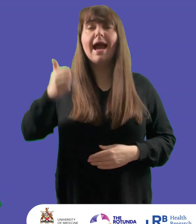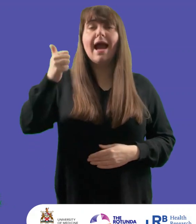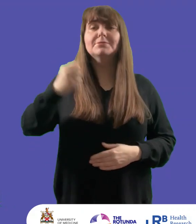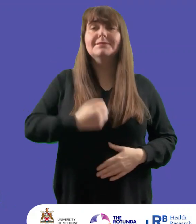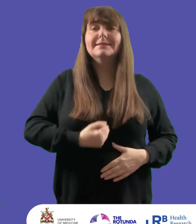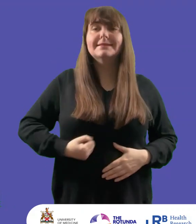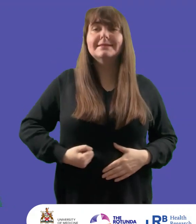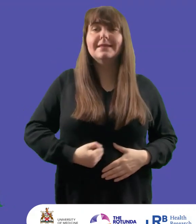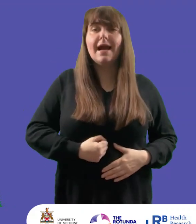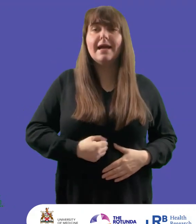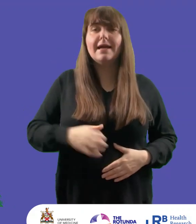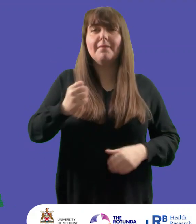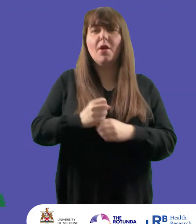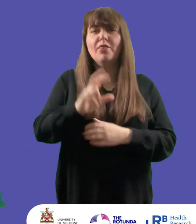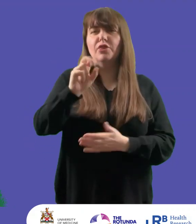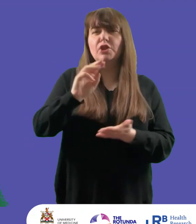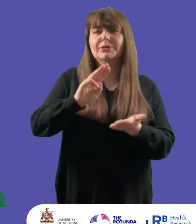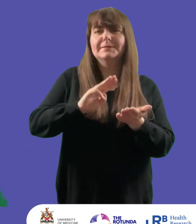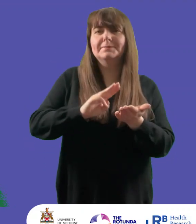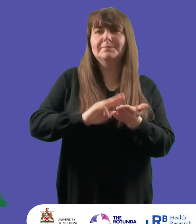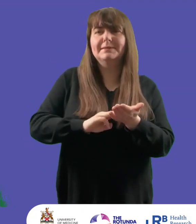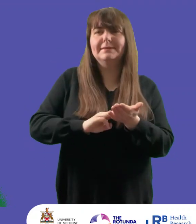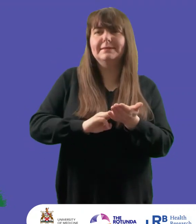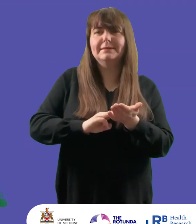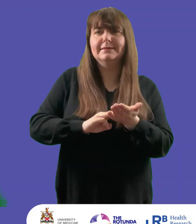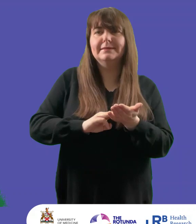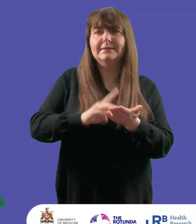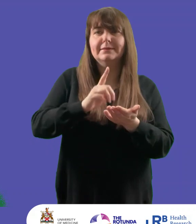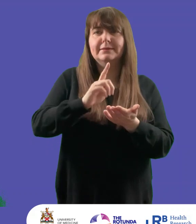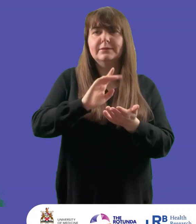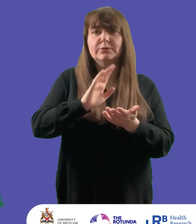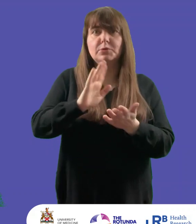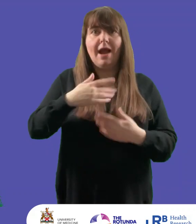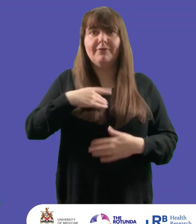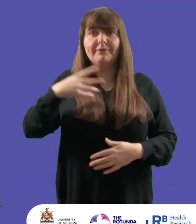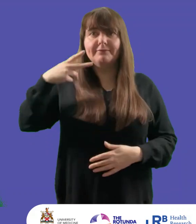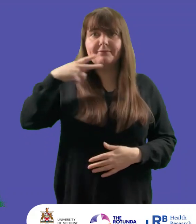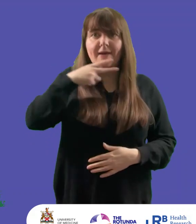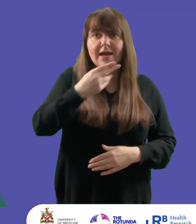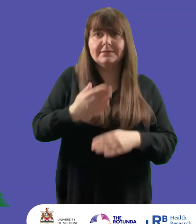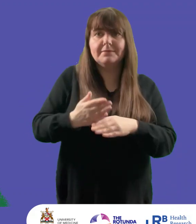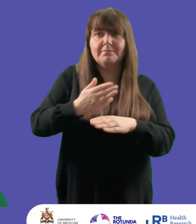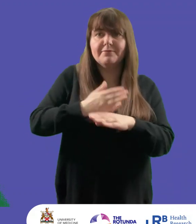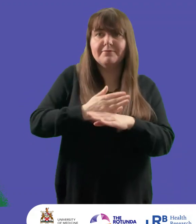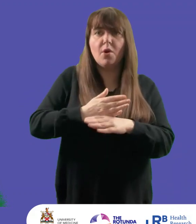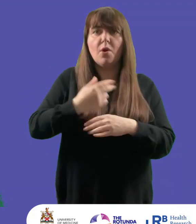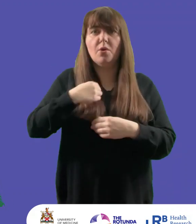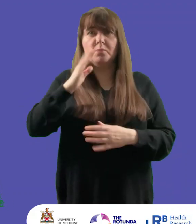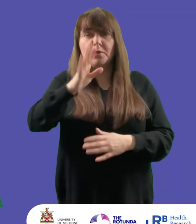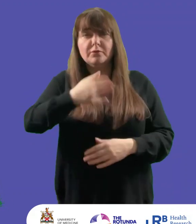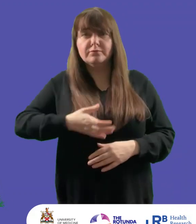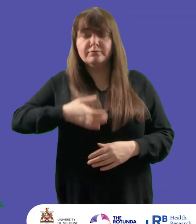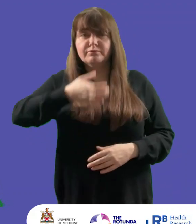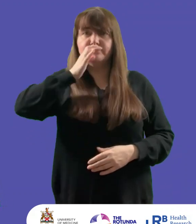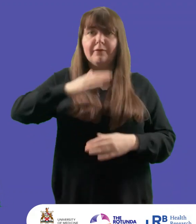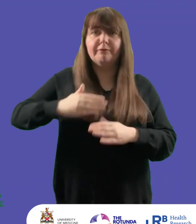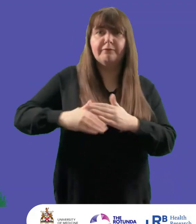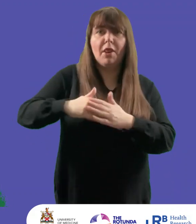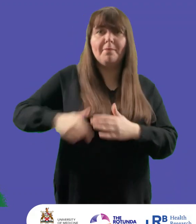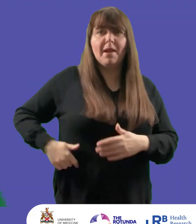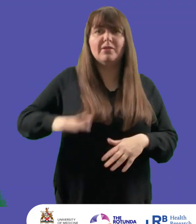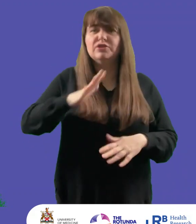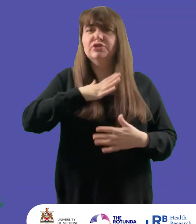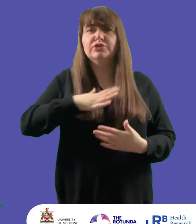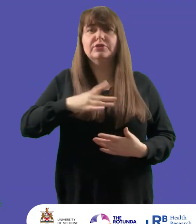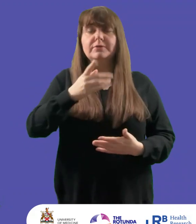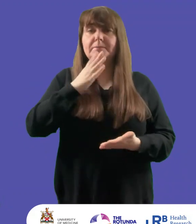The anatomy scan typically takes about 30 minutes to do, and you do not need to fast for the scan. We don't need you to have a full bladder for the scan